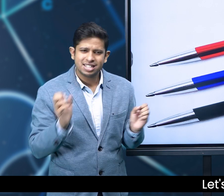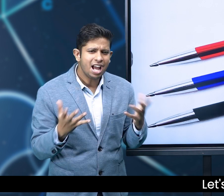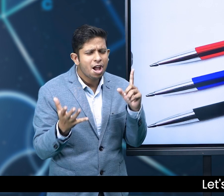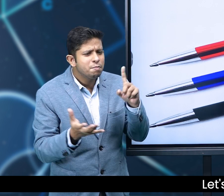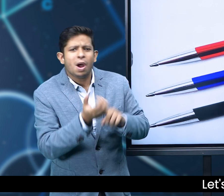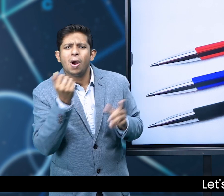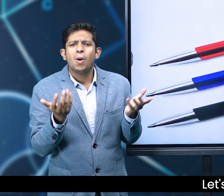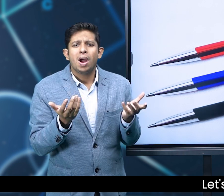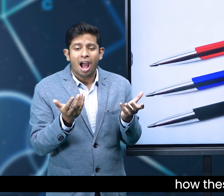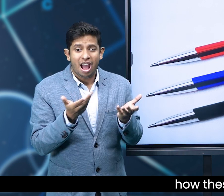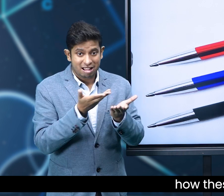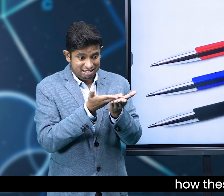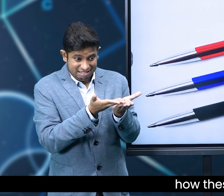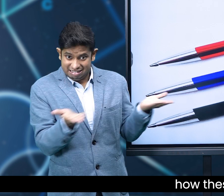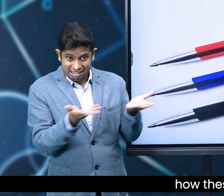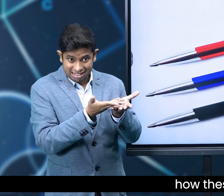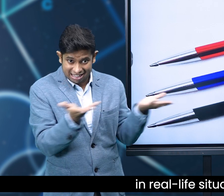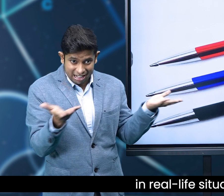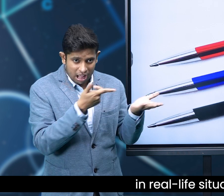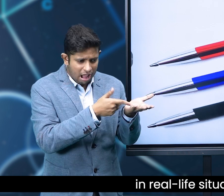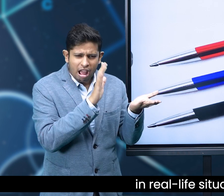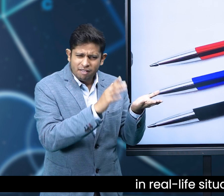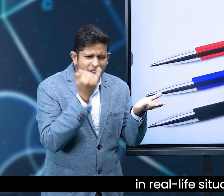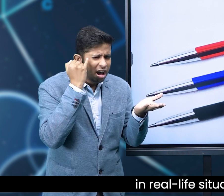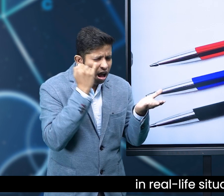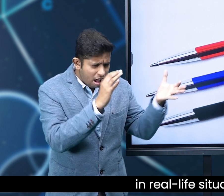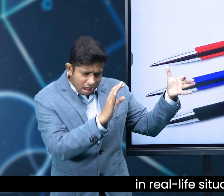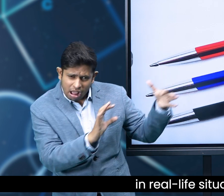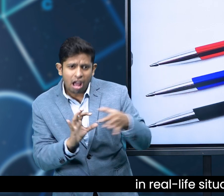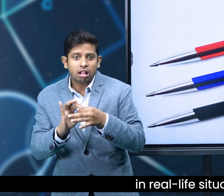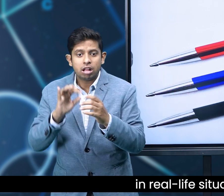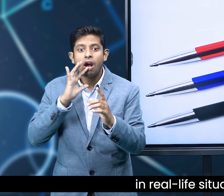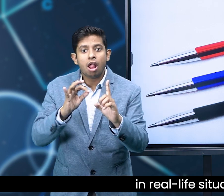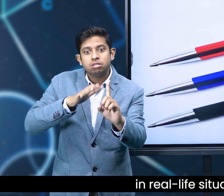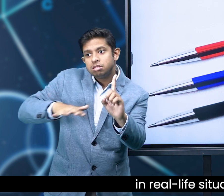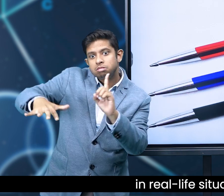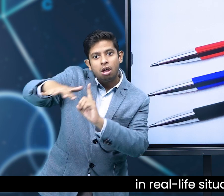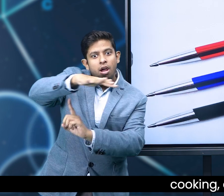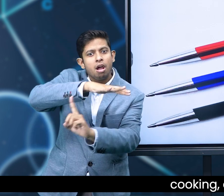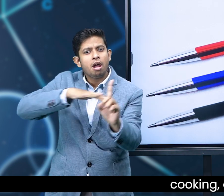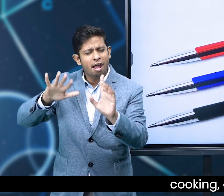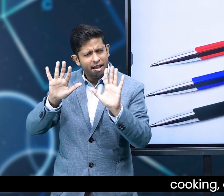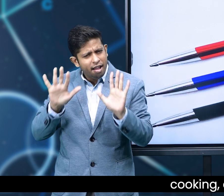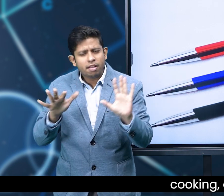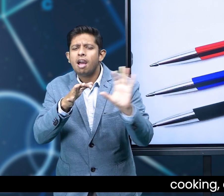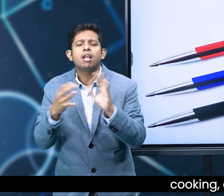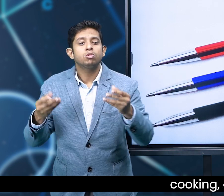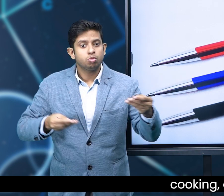Let's explore how these ideas help in real-life situations like shopping, cooking, and traveling.